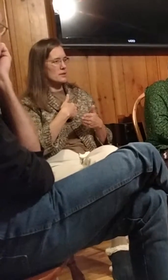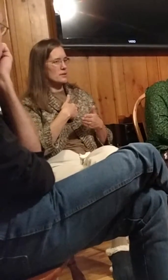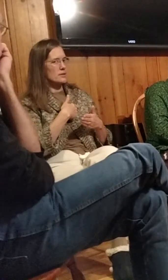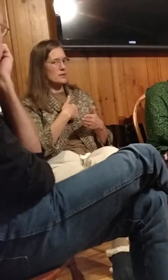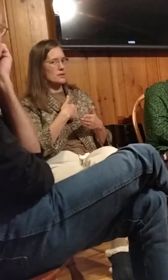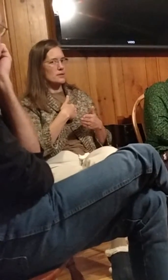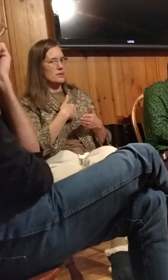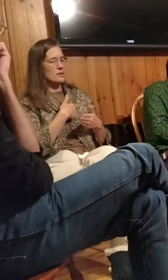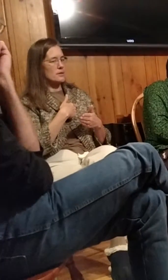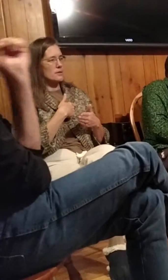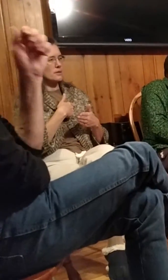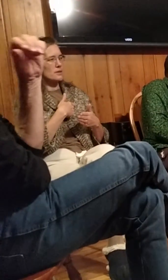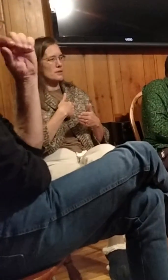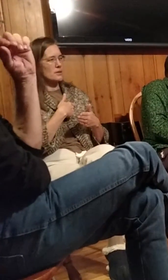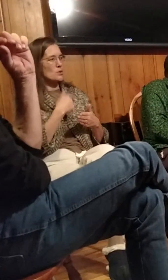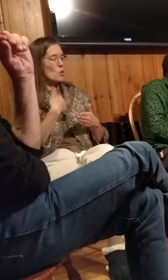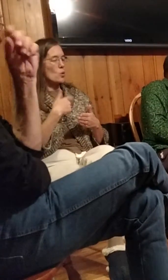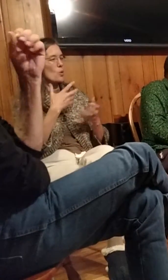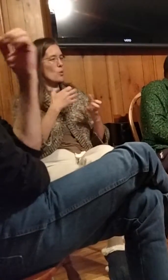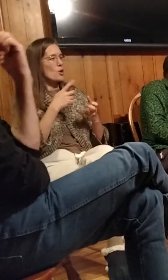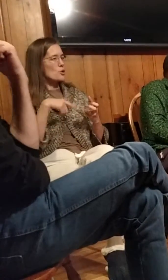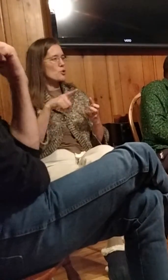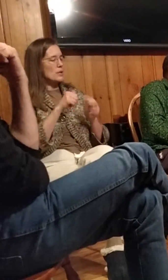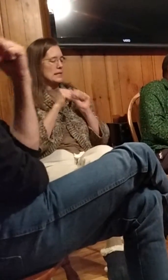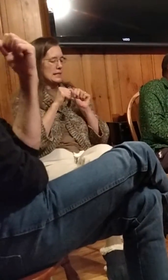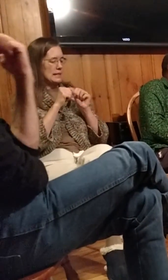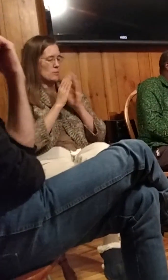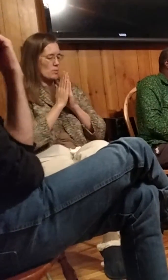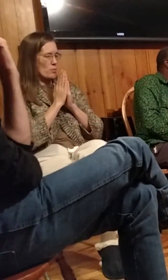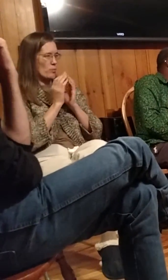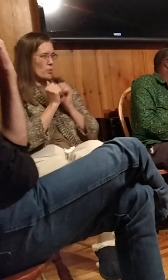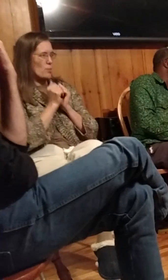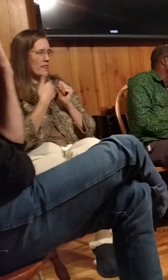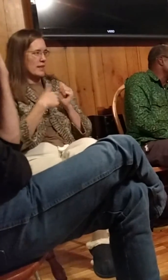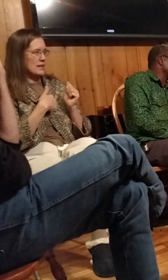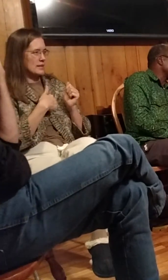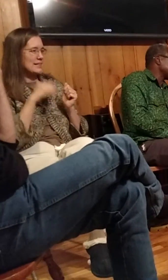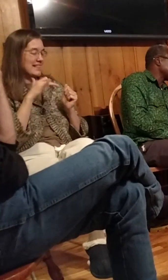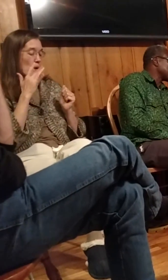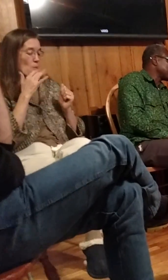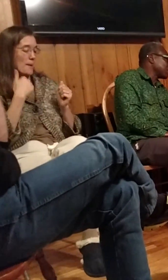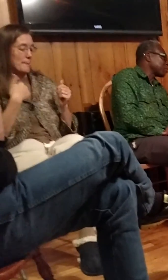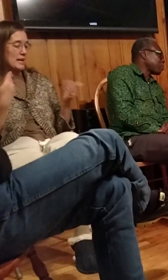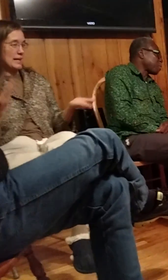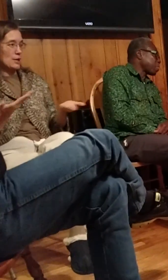we want you to continue praying with us. So that's why I'm here.